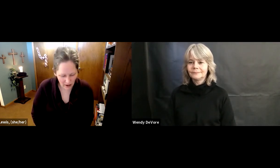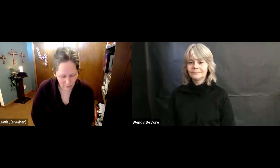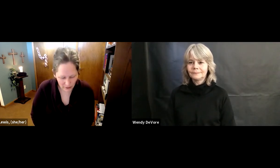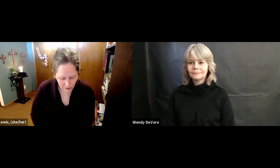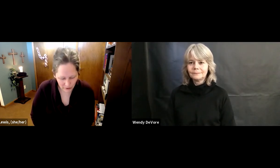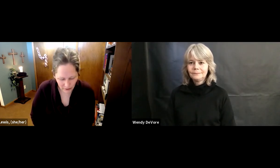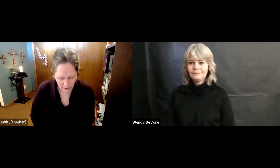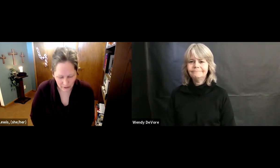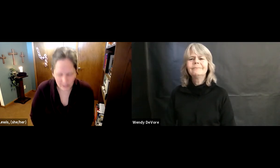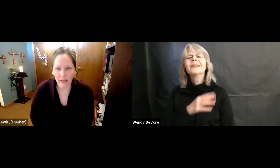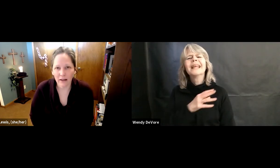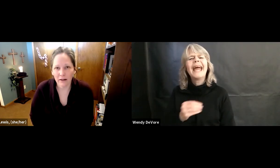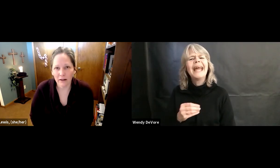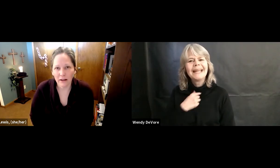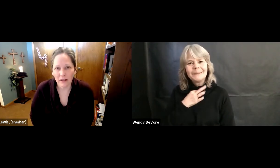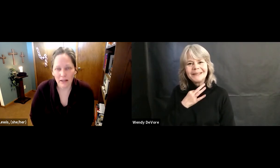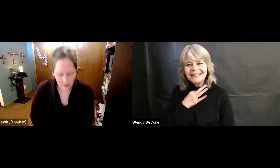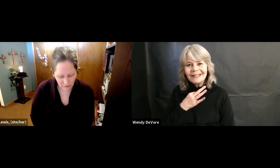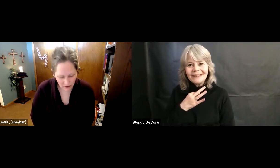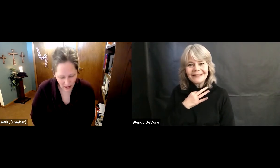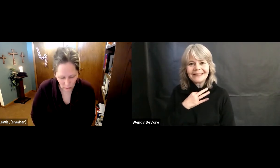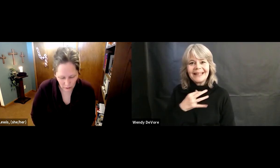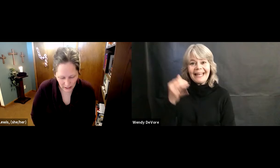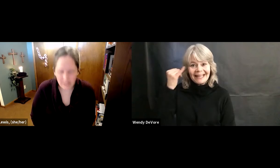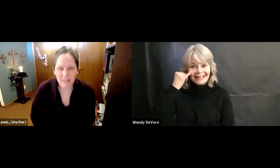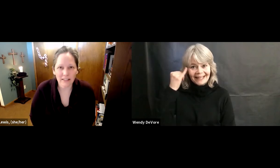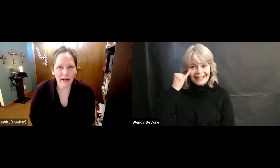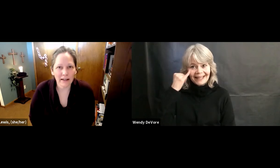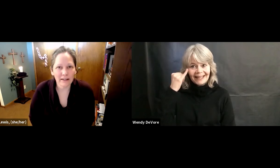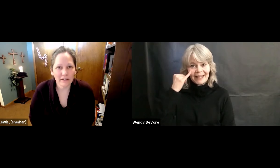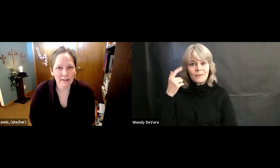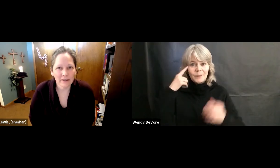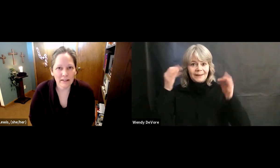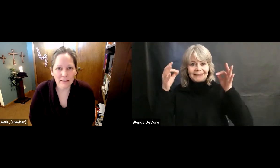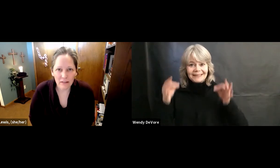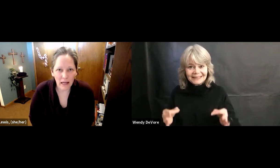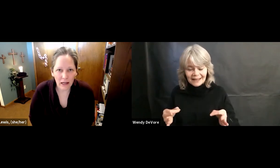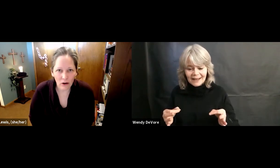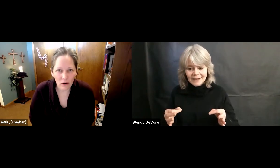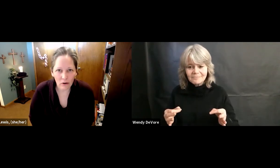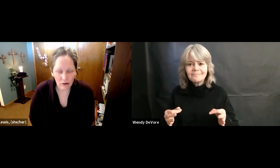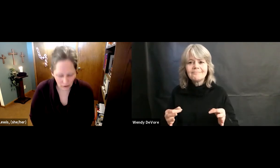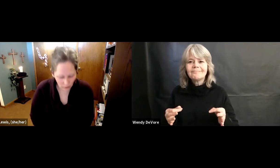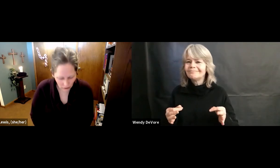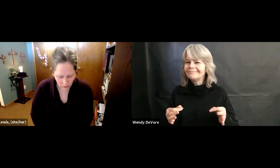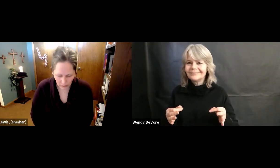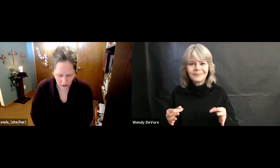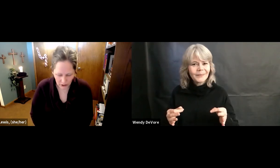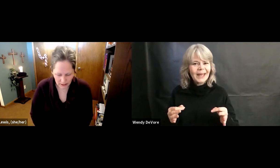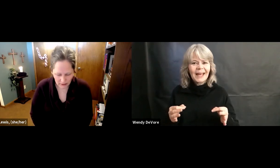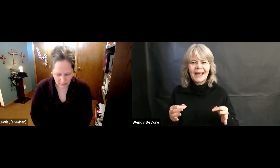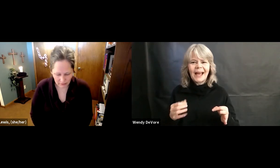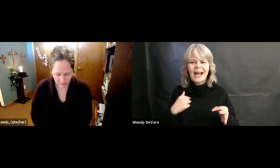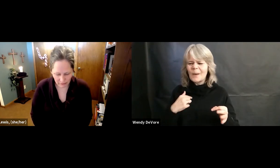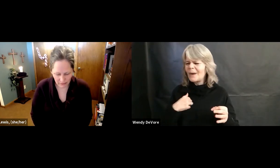And I wonder what it looks like if we decide to let go of our old